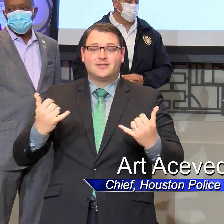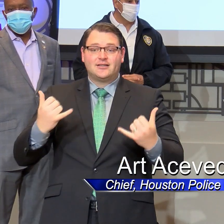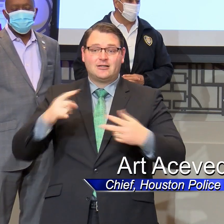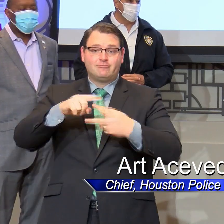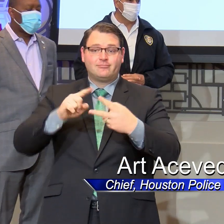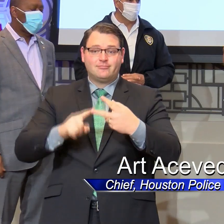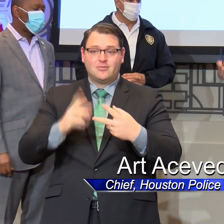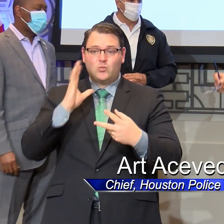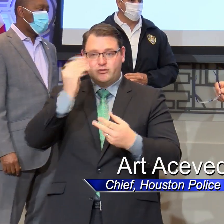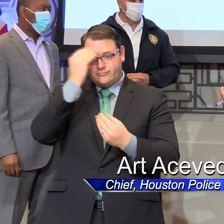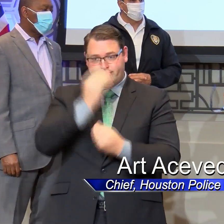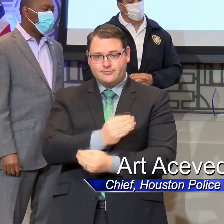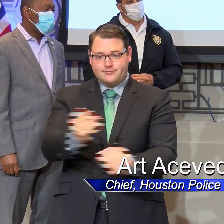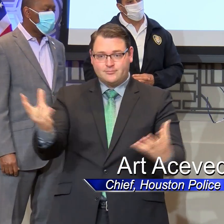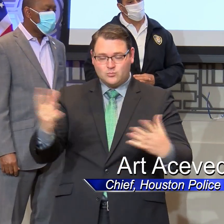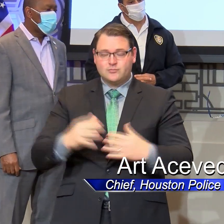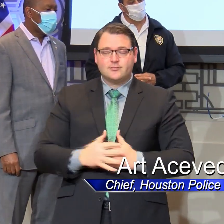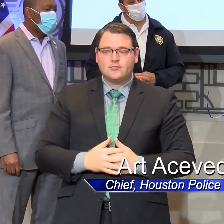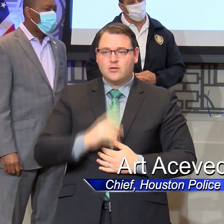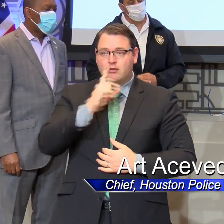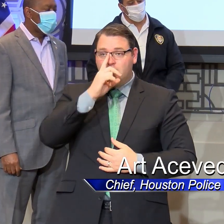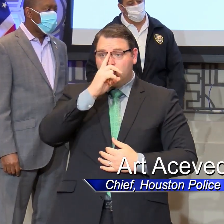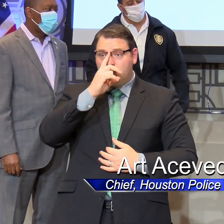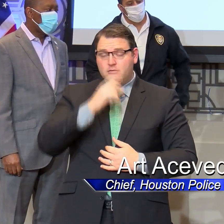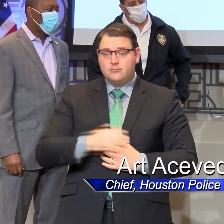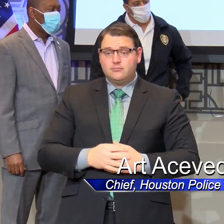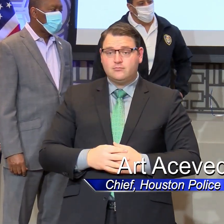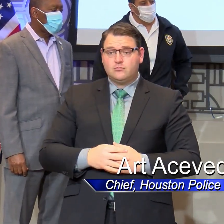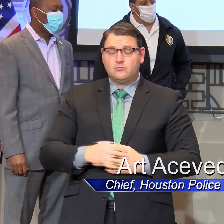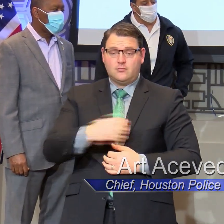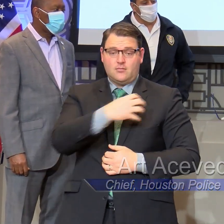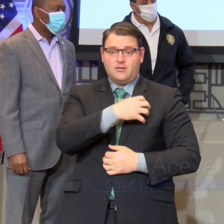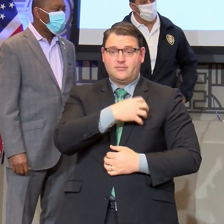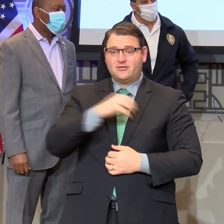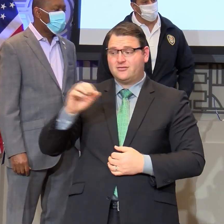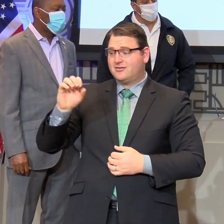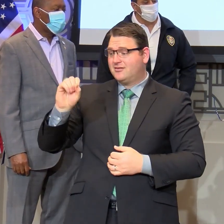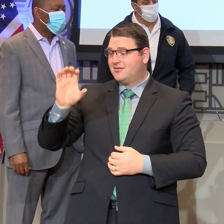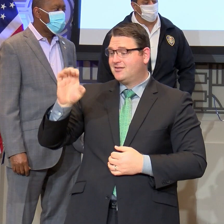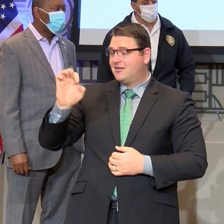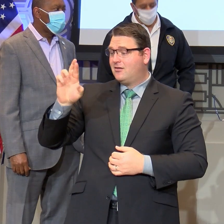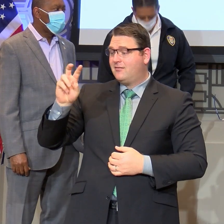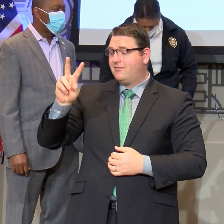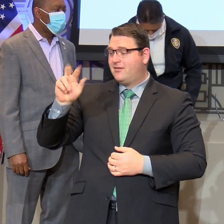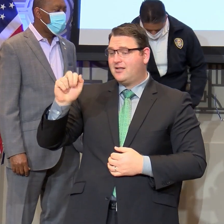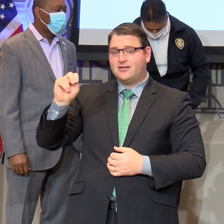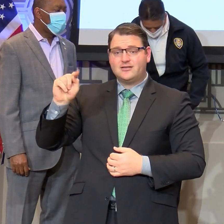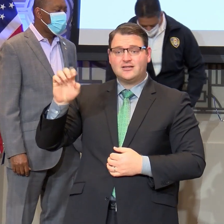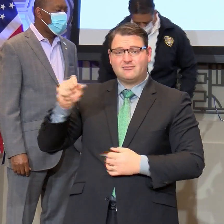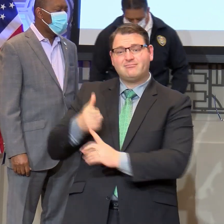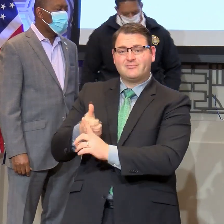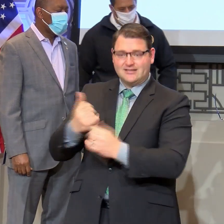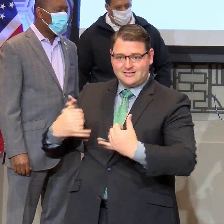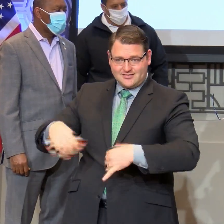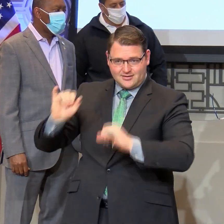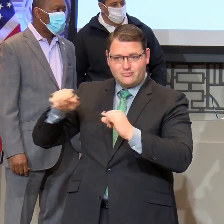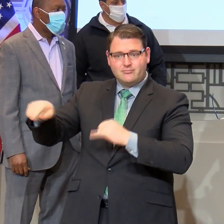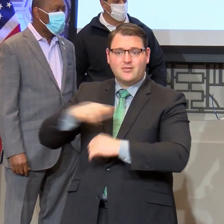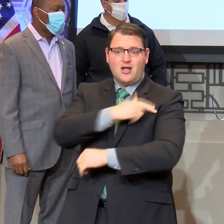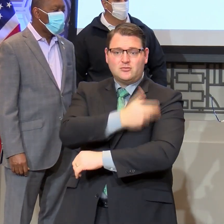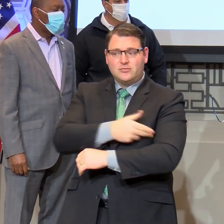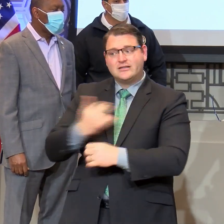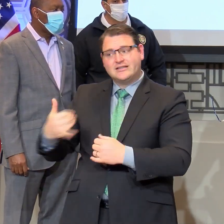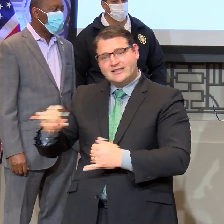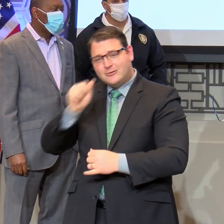with, I want to report that Officer Ray Cervantes is still in the hospital, still hanging in there, but still not